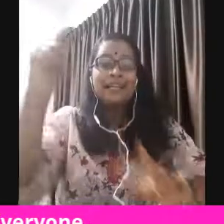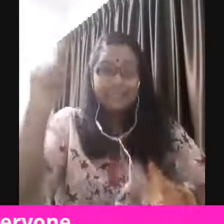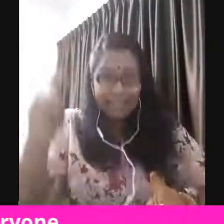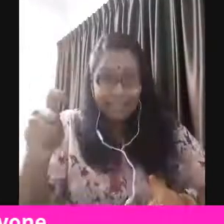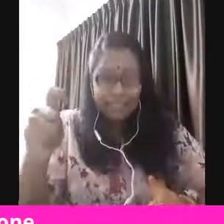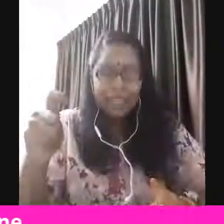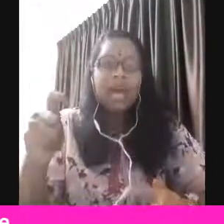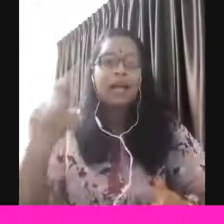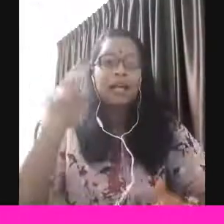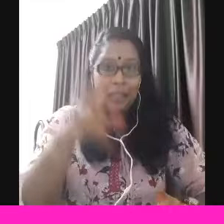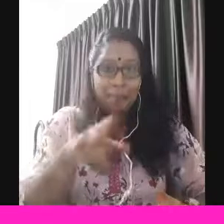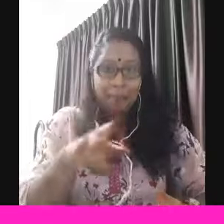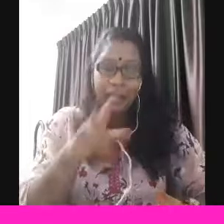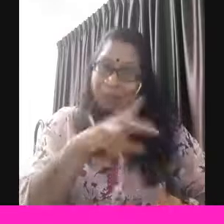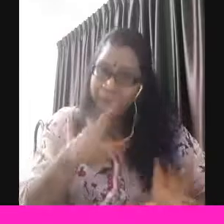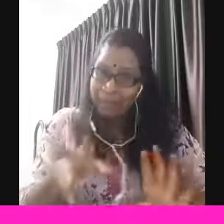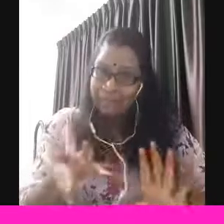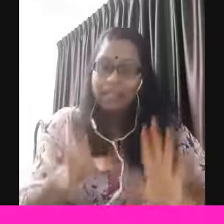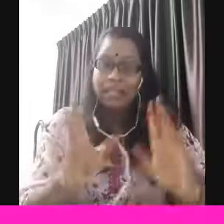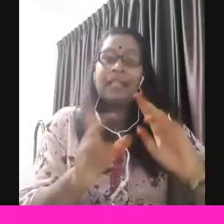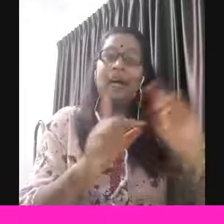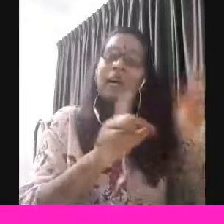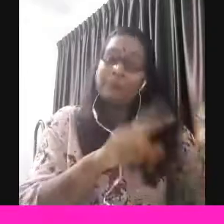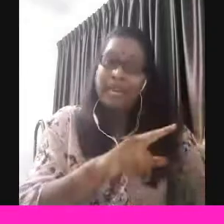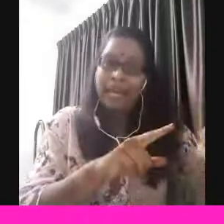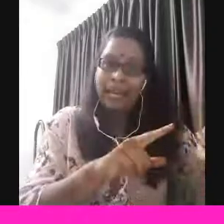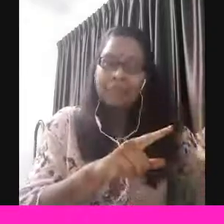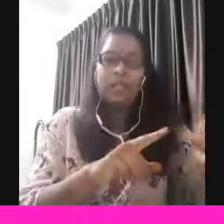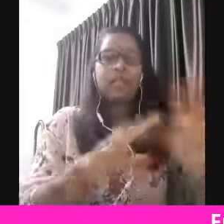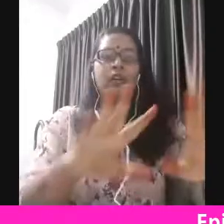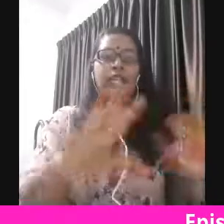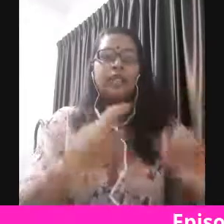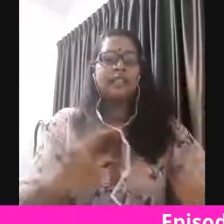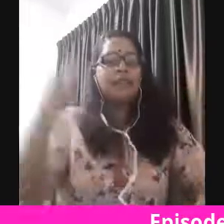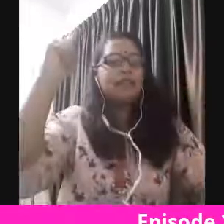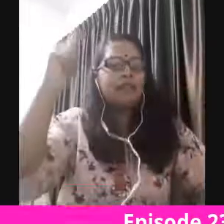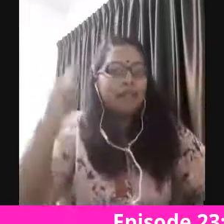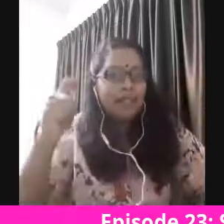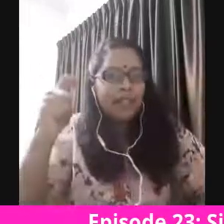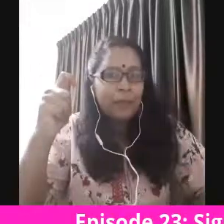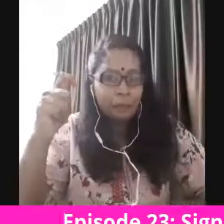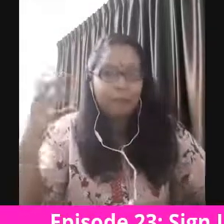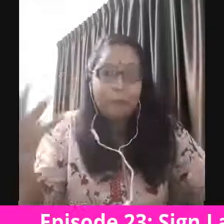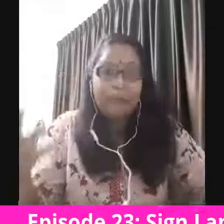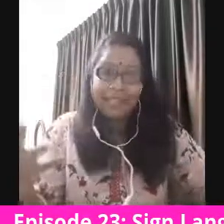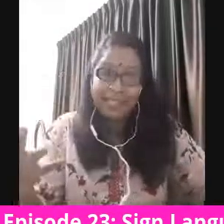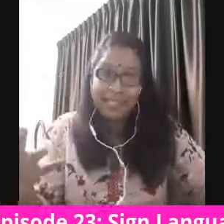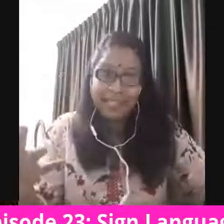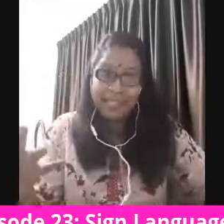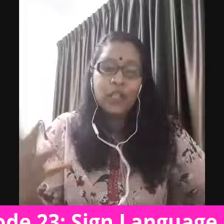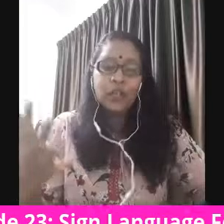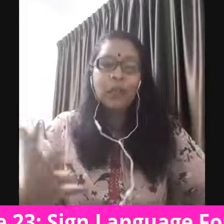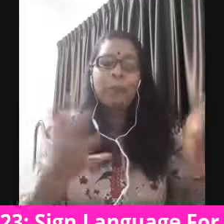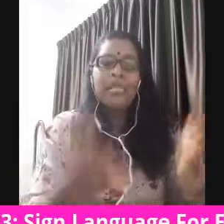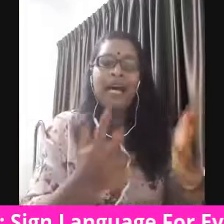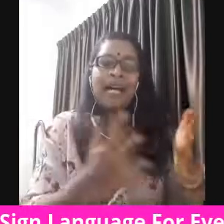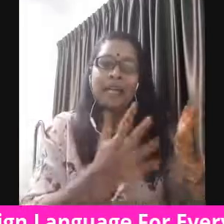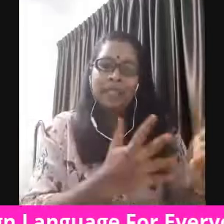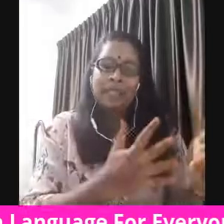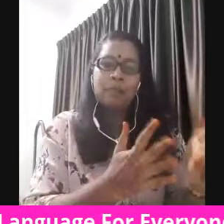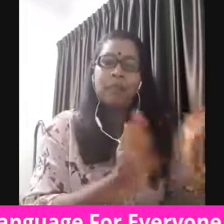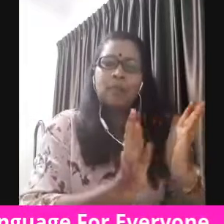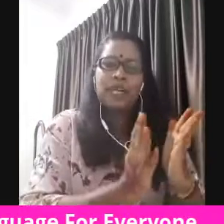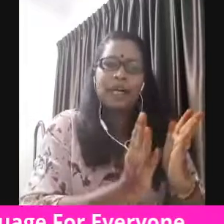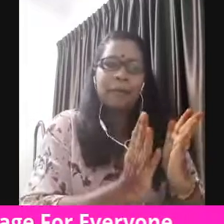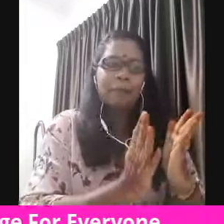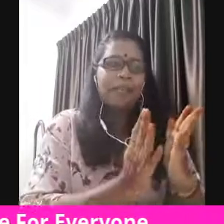ke tandas. But in BIM, they only can say people can understand. So BIM